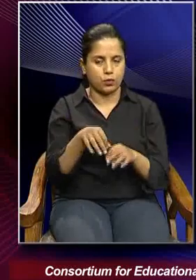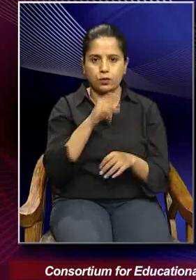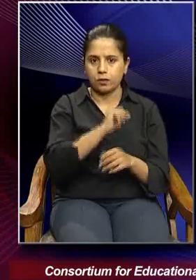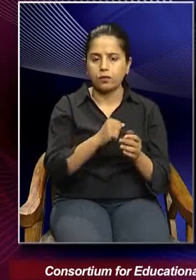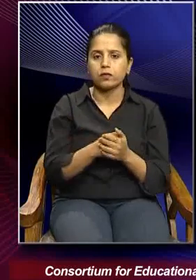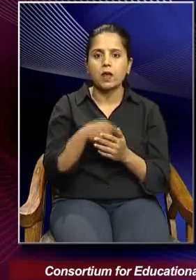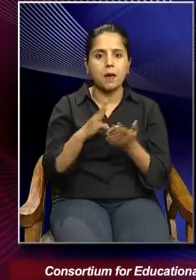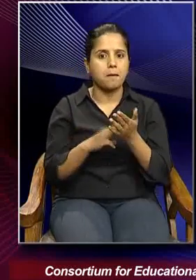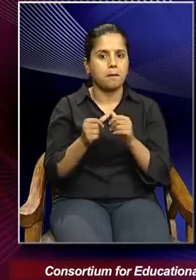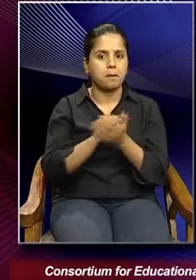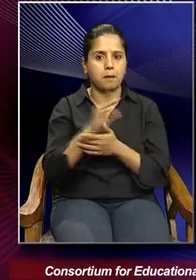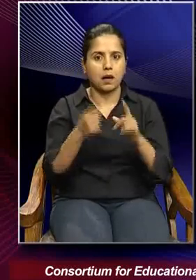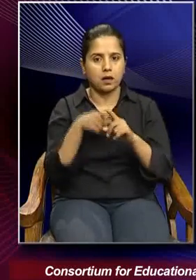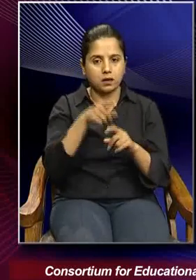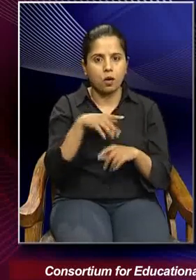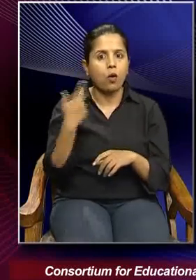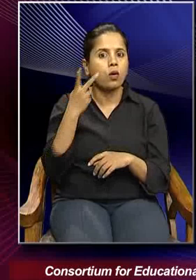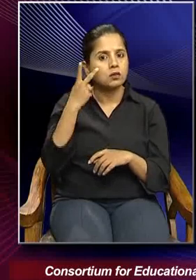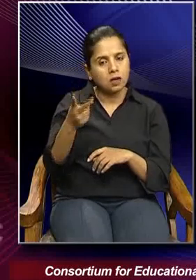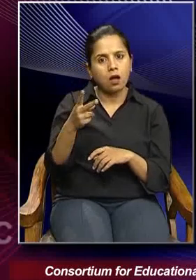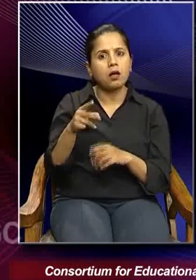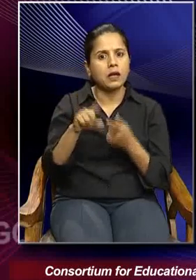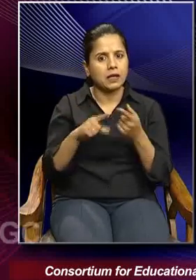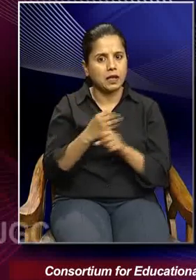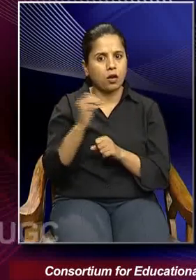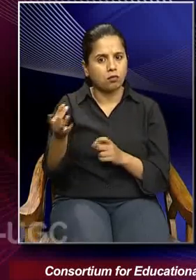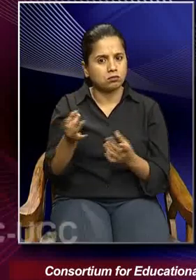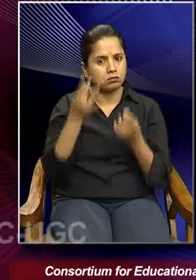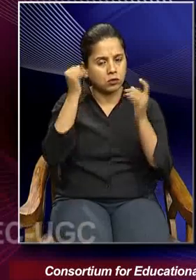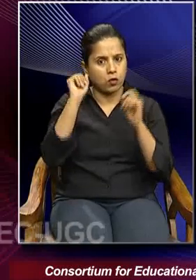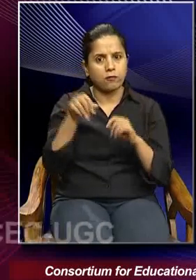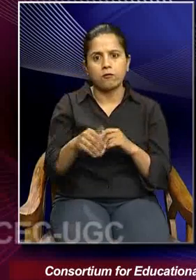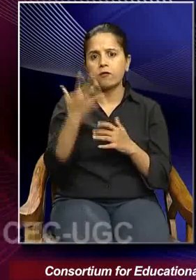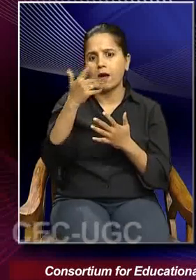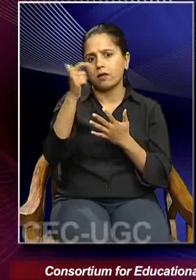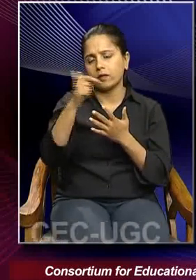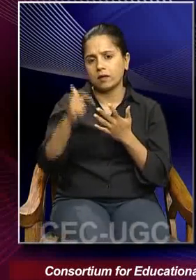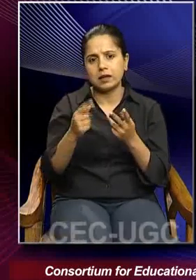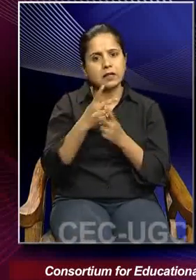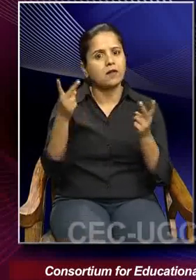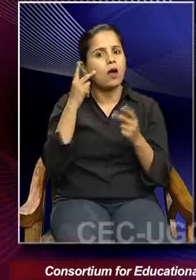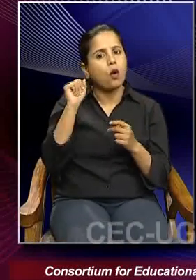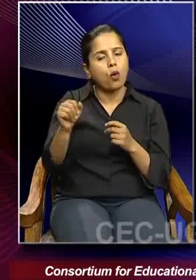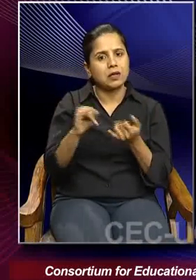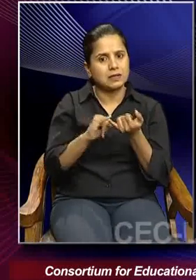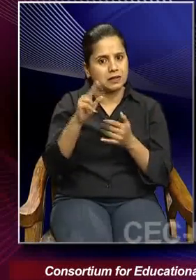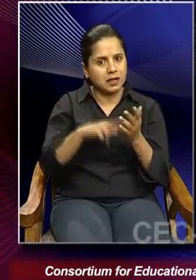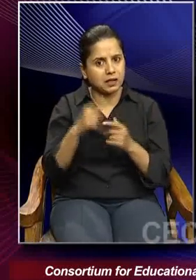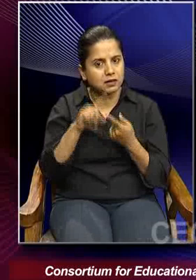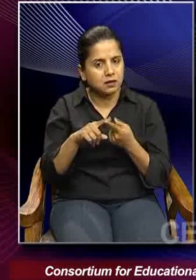Mahat, Ahankar and 5 subtle essences, they are both